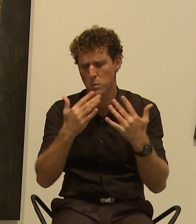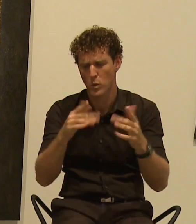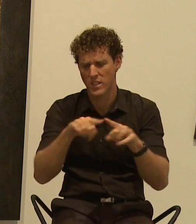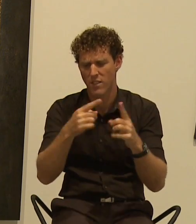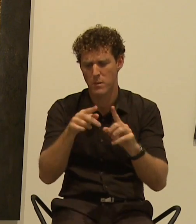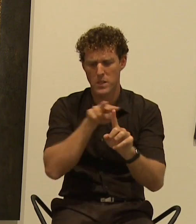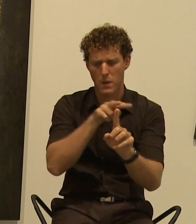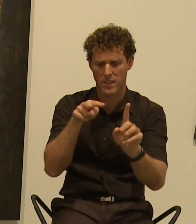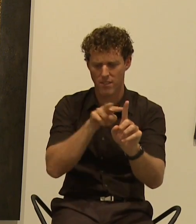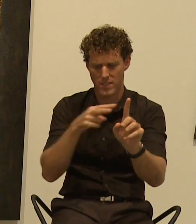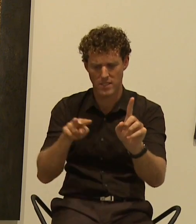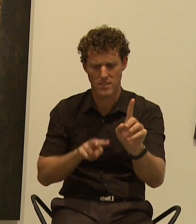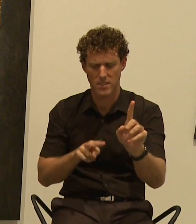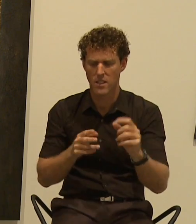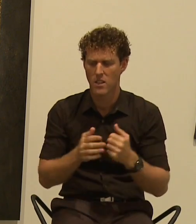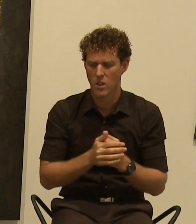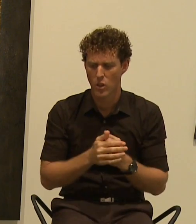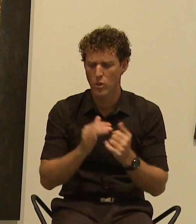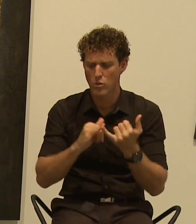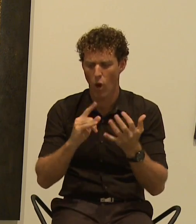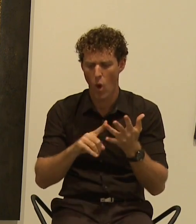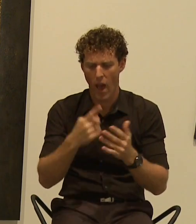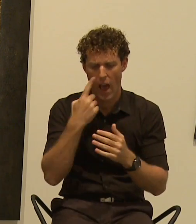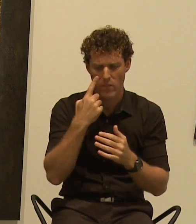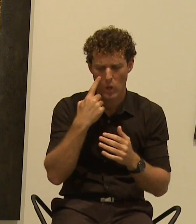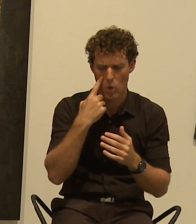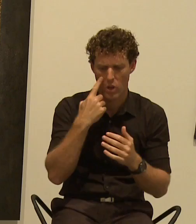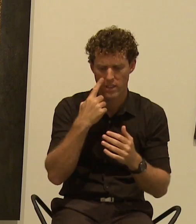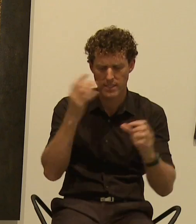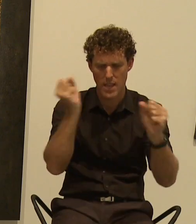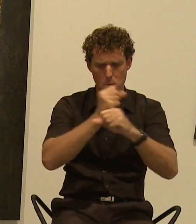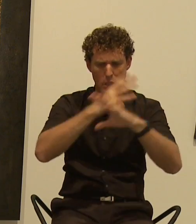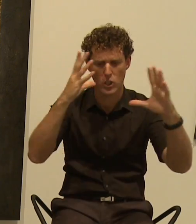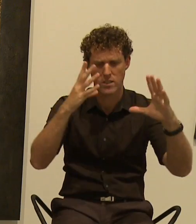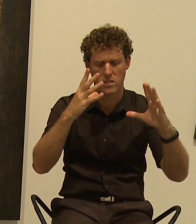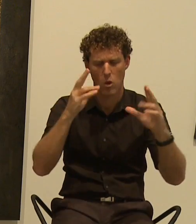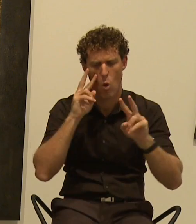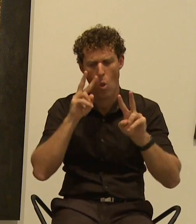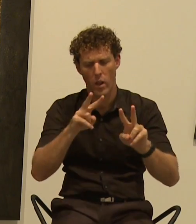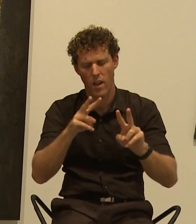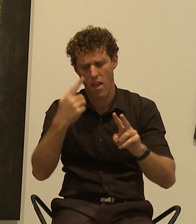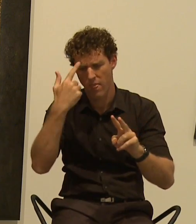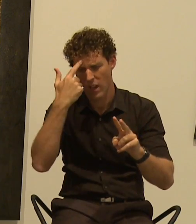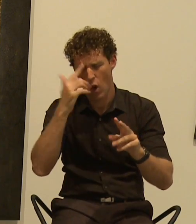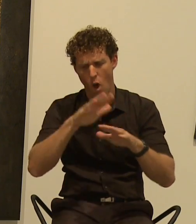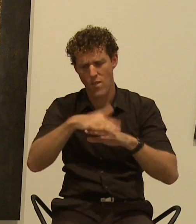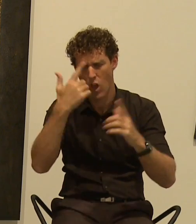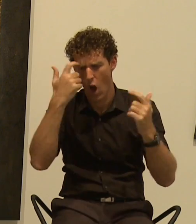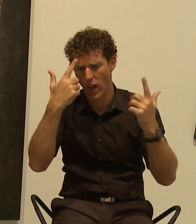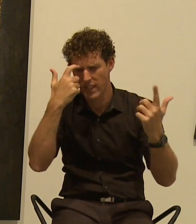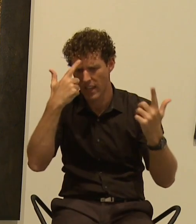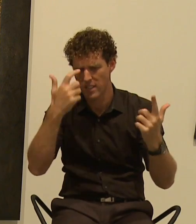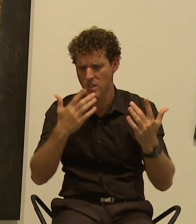kind of perspectives. So it was looking at these images and ideas through all of